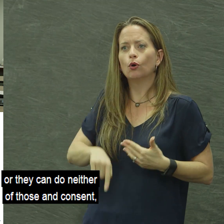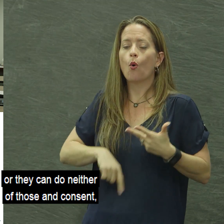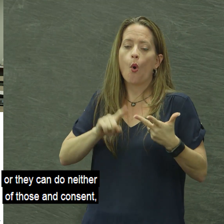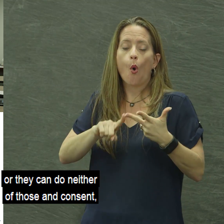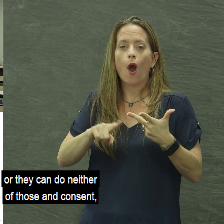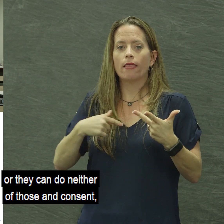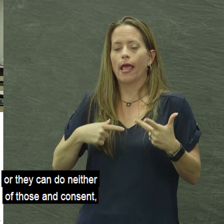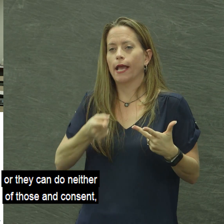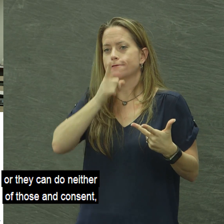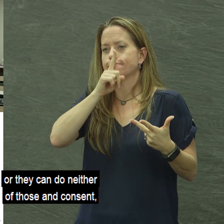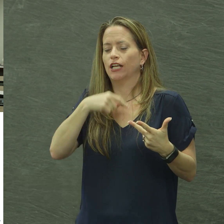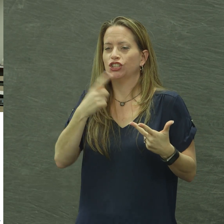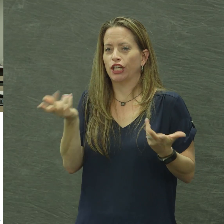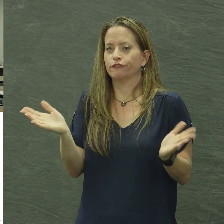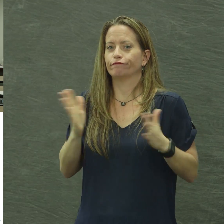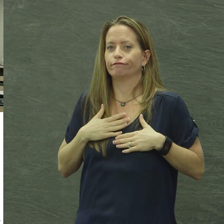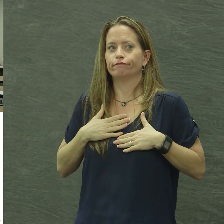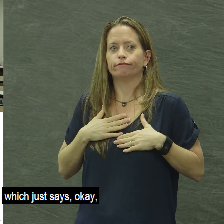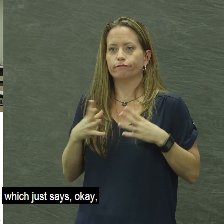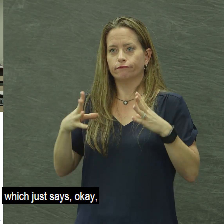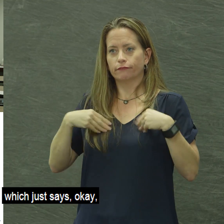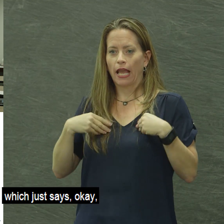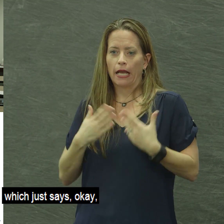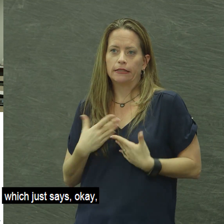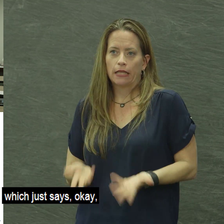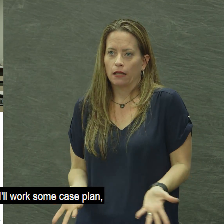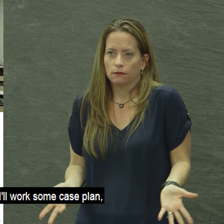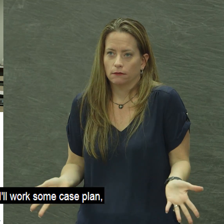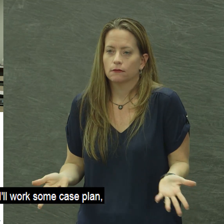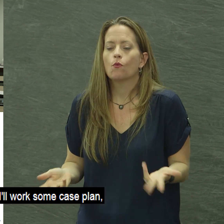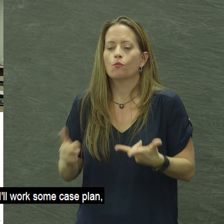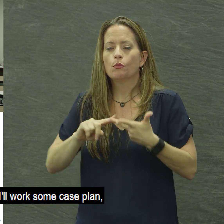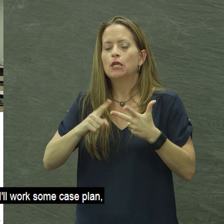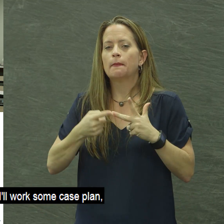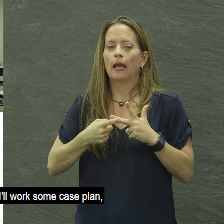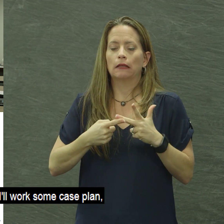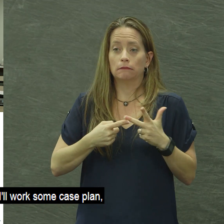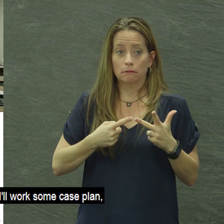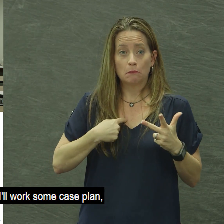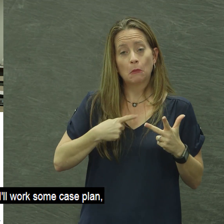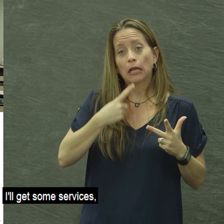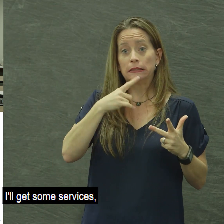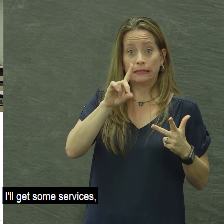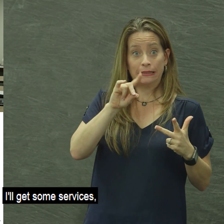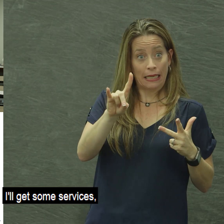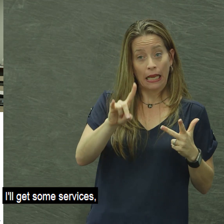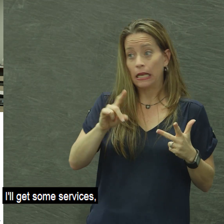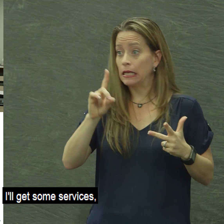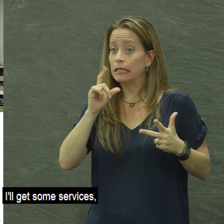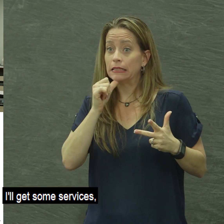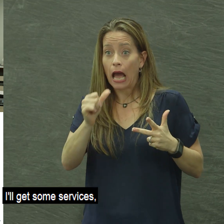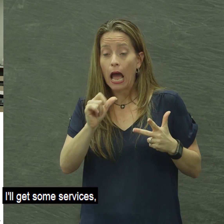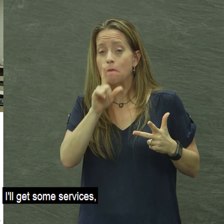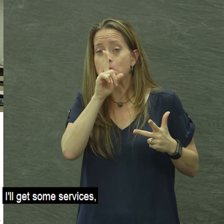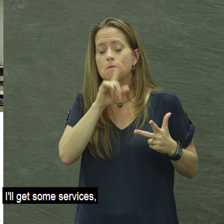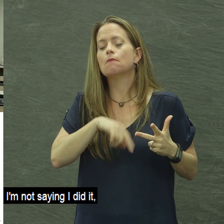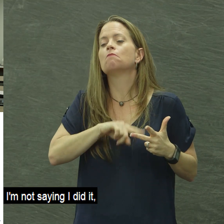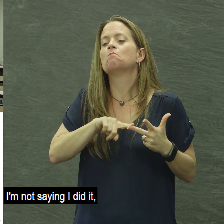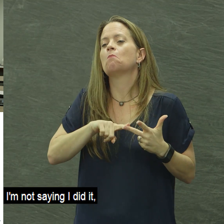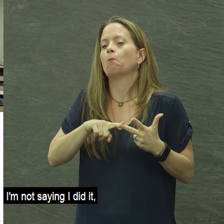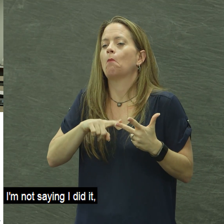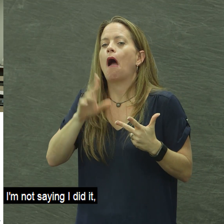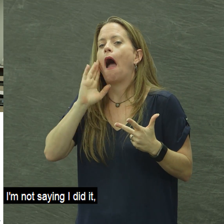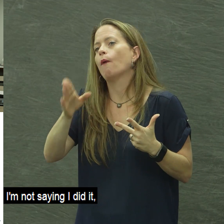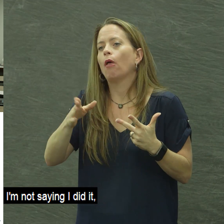of those and consent, which just says, okay, I'll work some case plan, I'll get some services. I'm